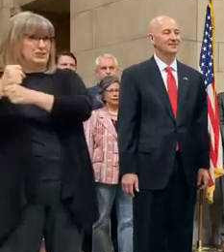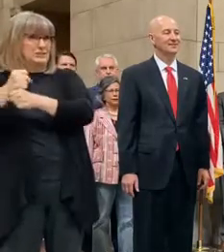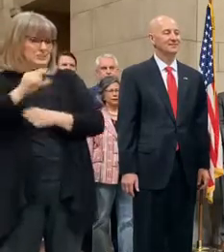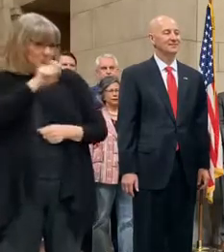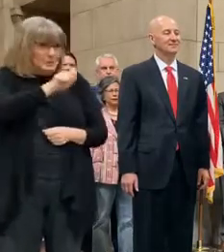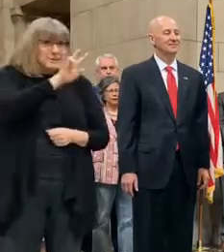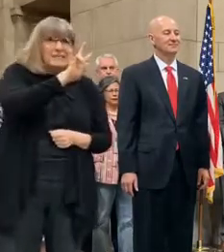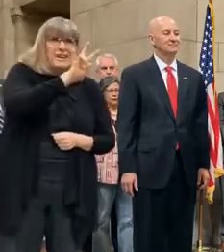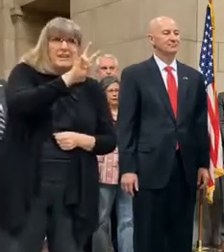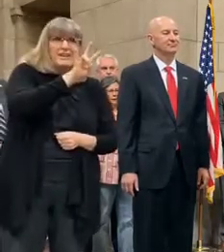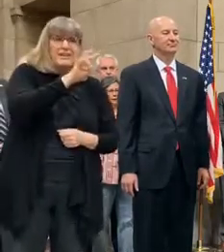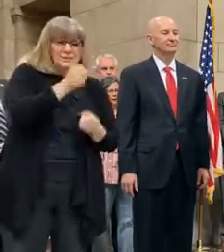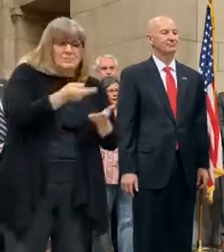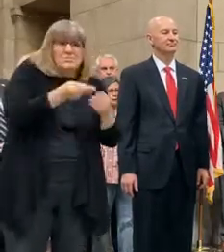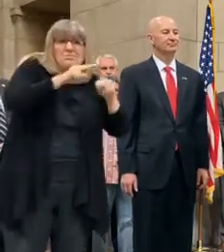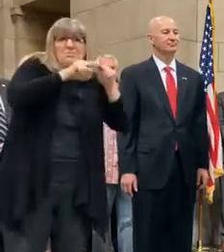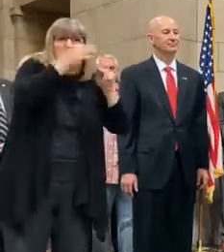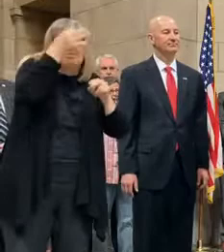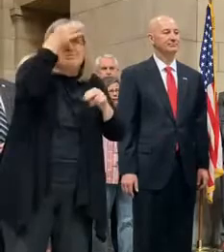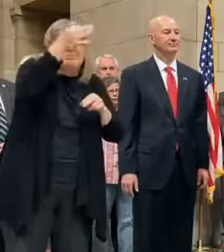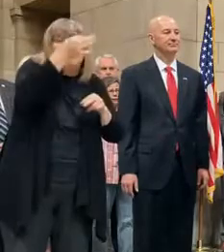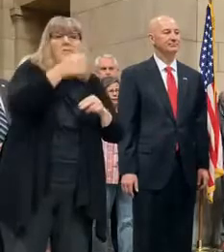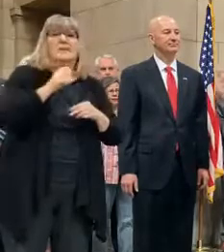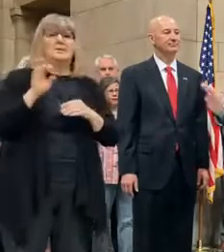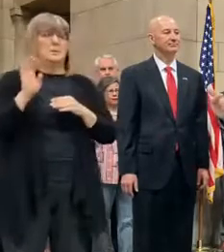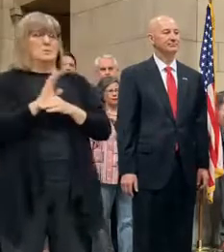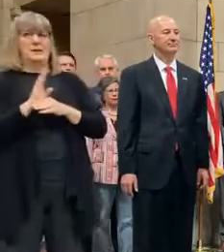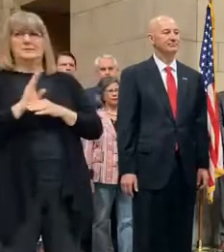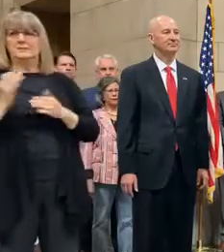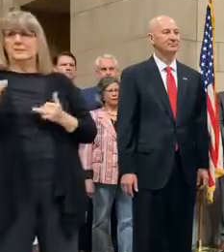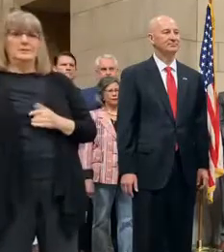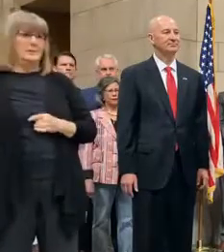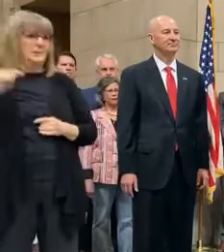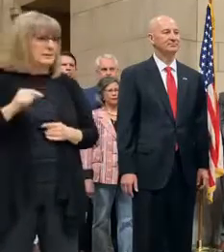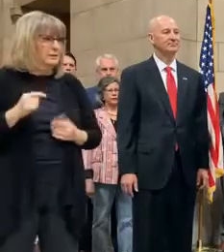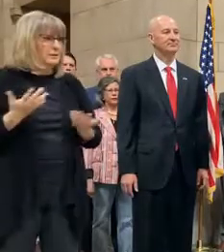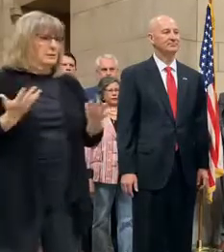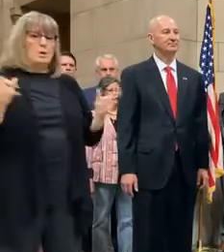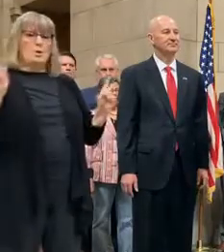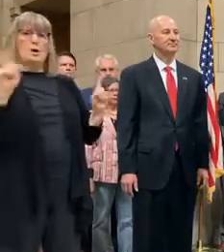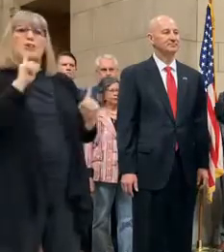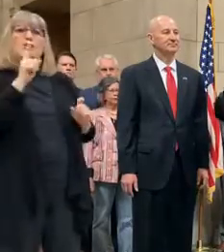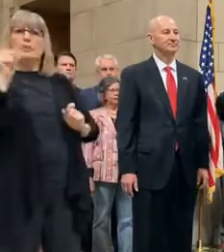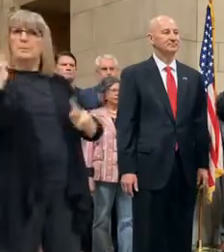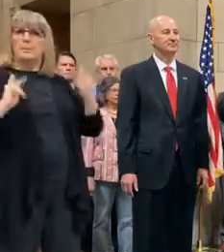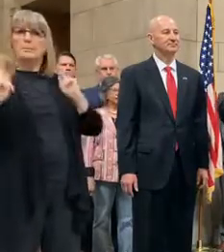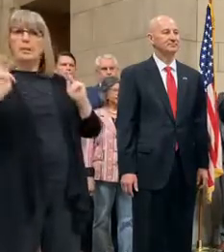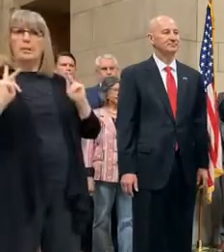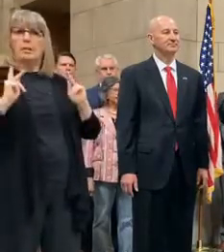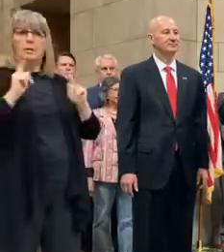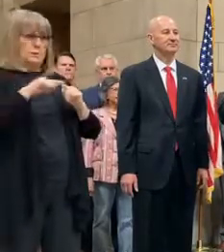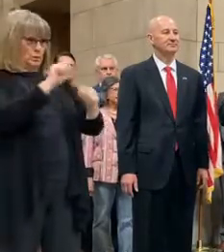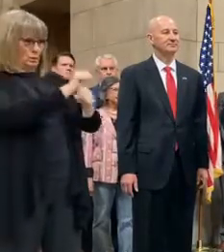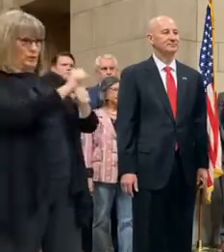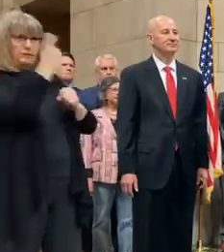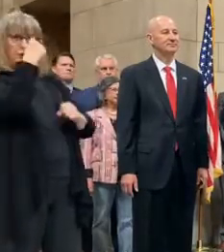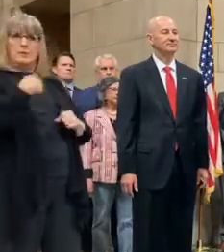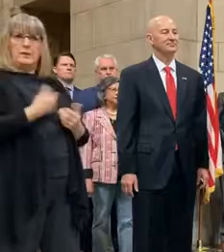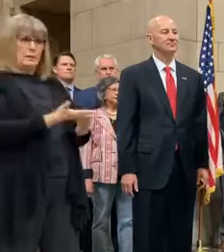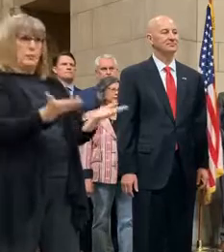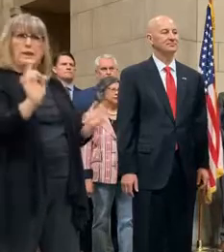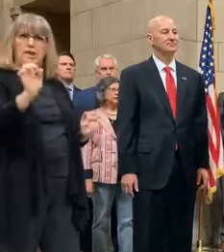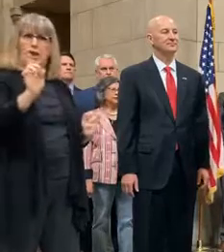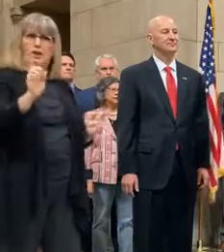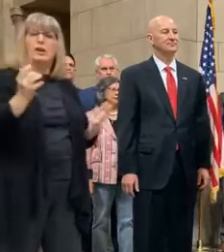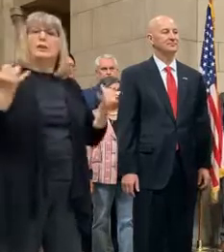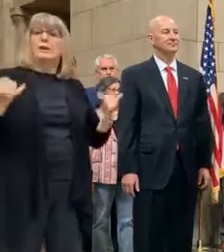in a situation where businesses are going to start thinking about where can I find the people that I'm going to need. This tax cut today will make us so